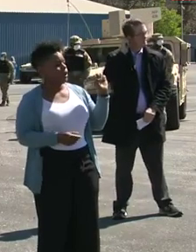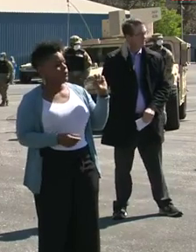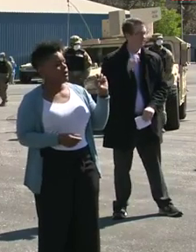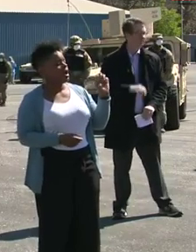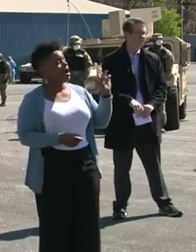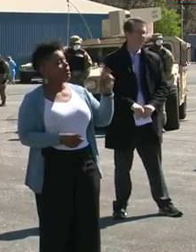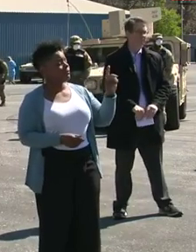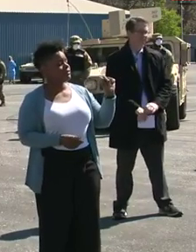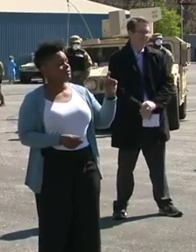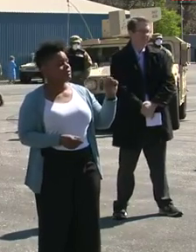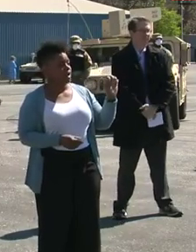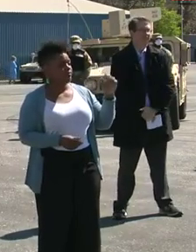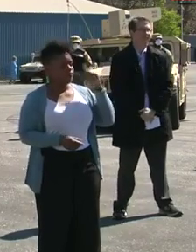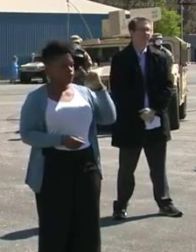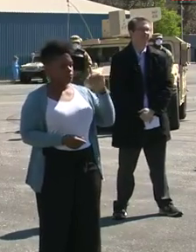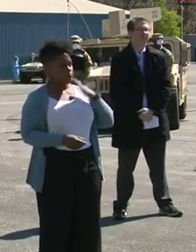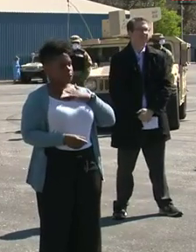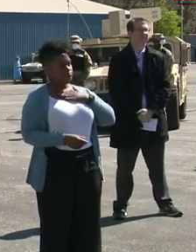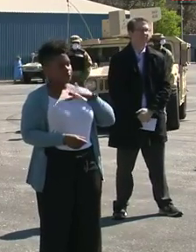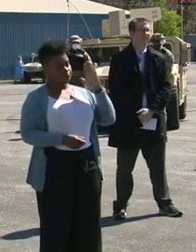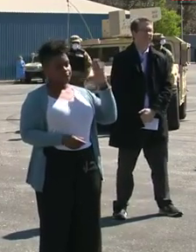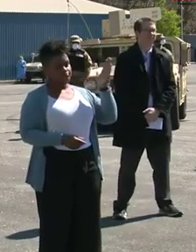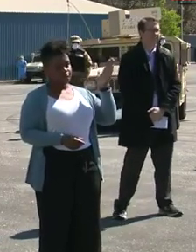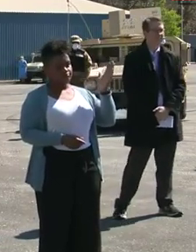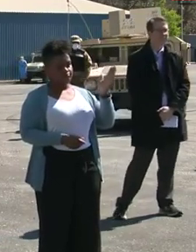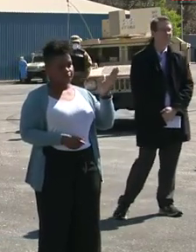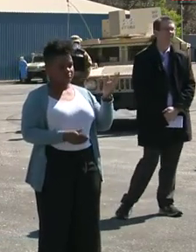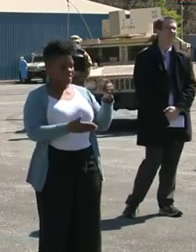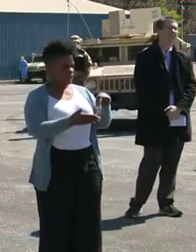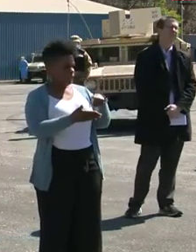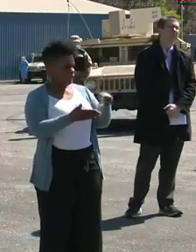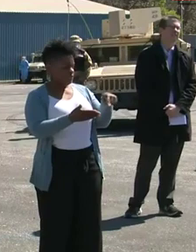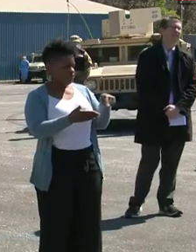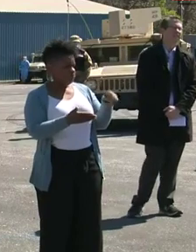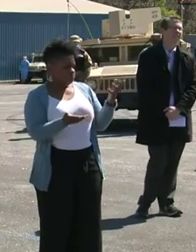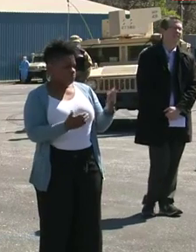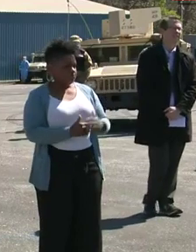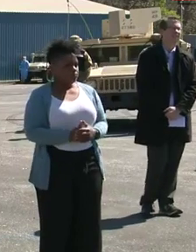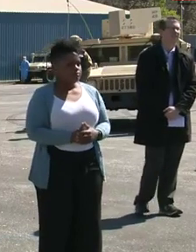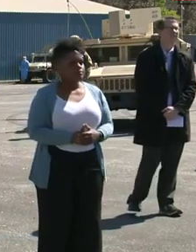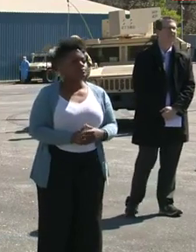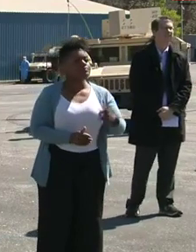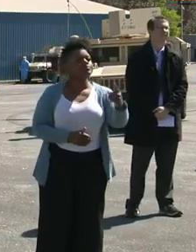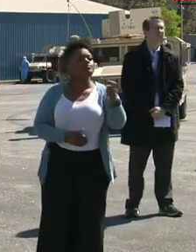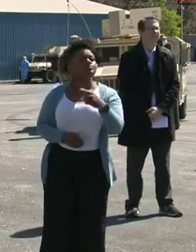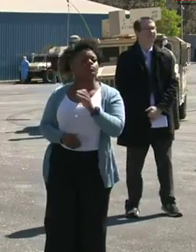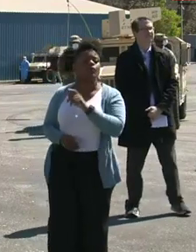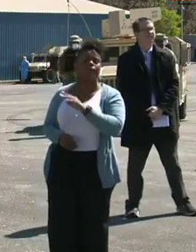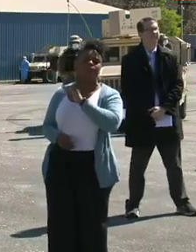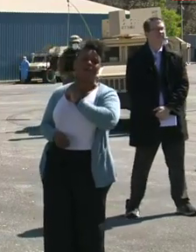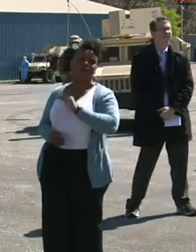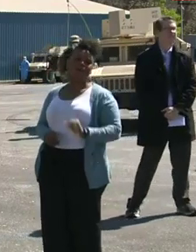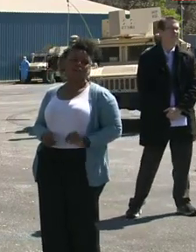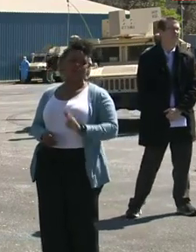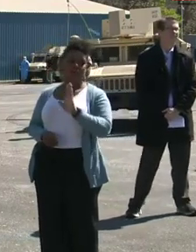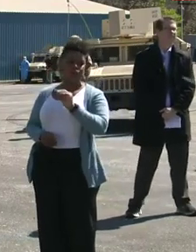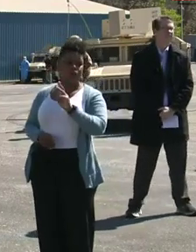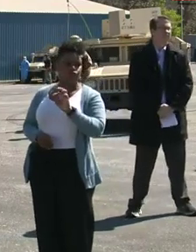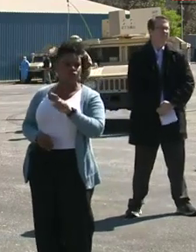in the coming days. One of the coming press conferences, I should say. Yes. Mayor Bowser, could you address your